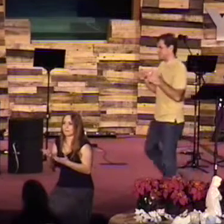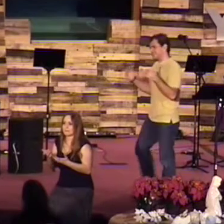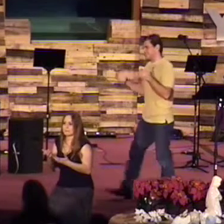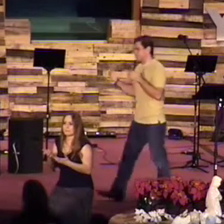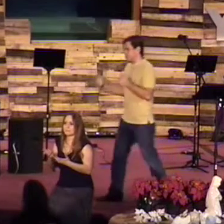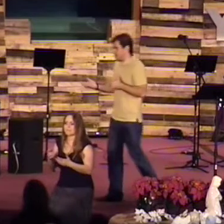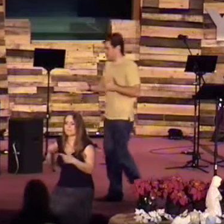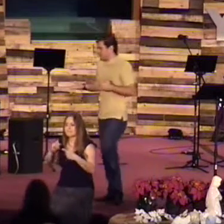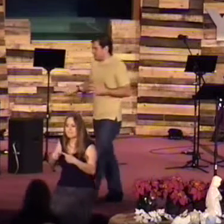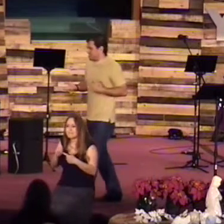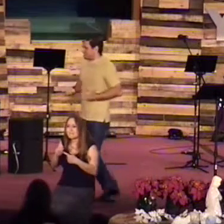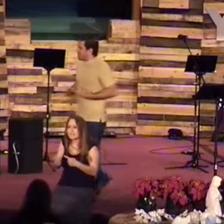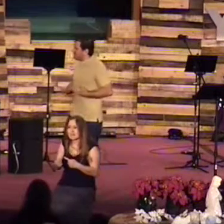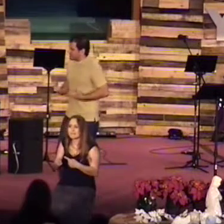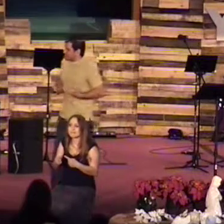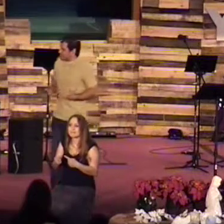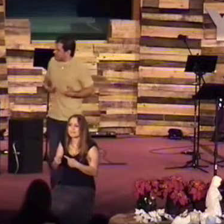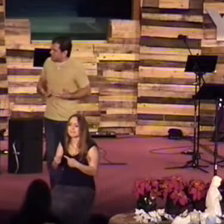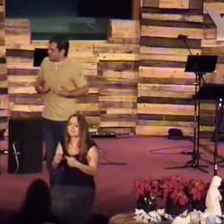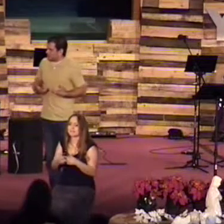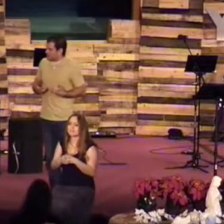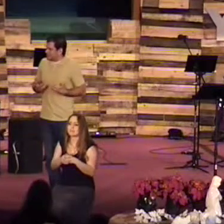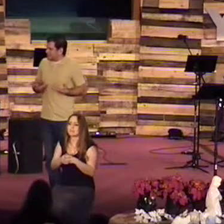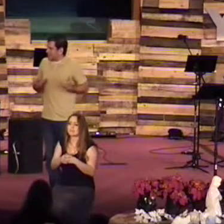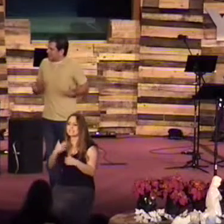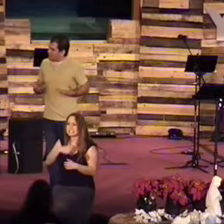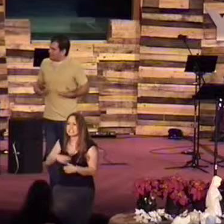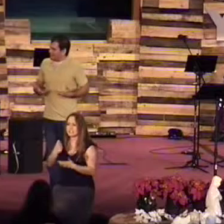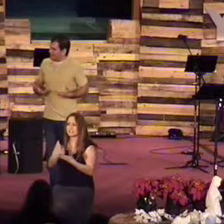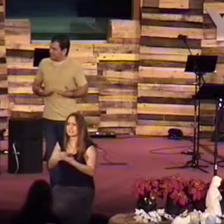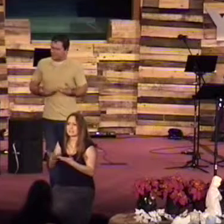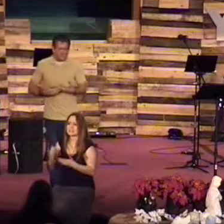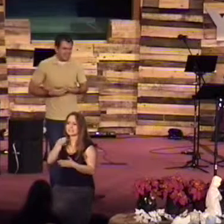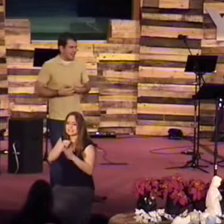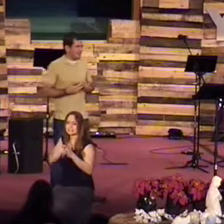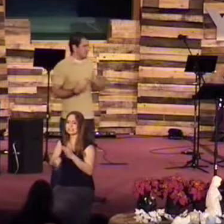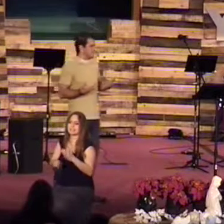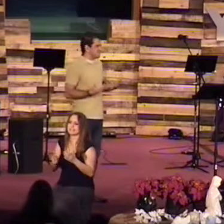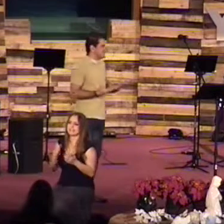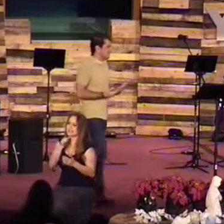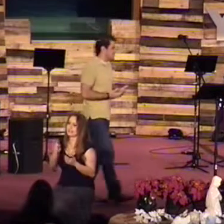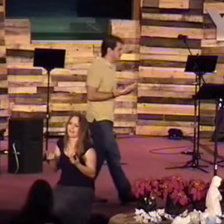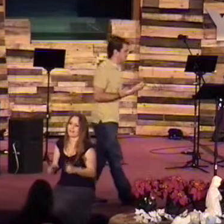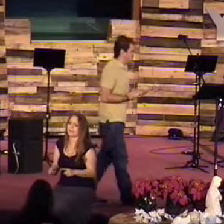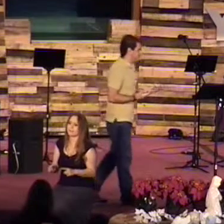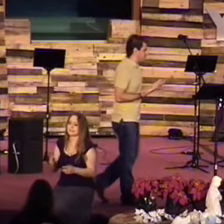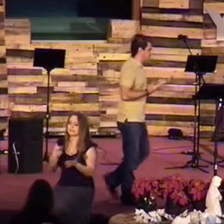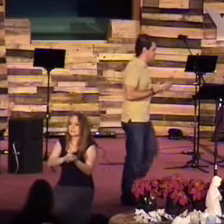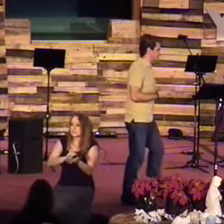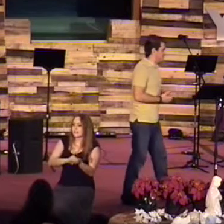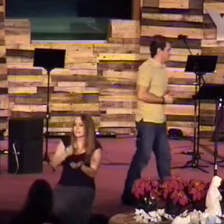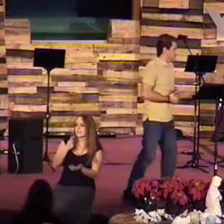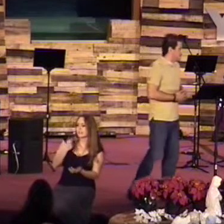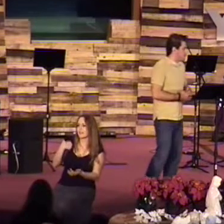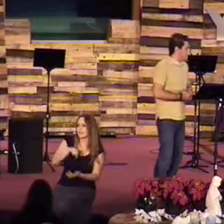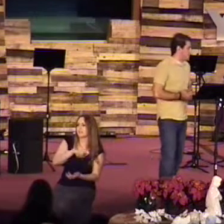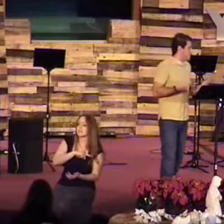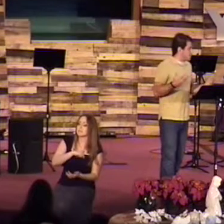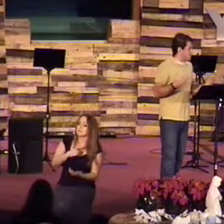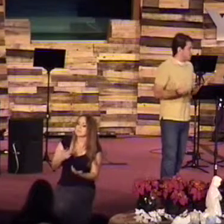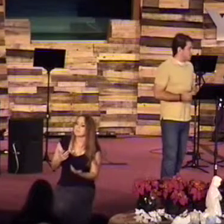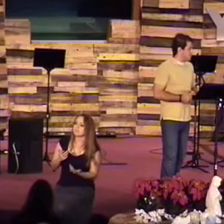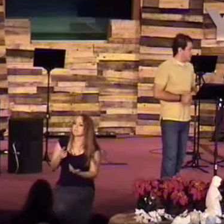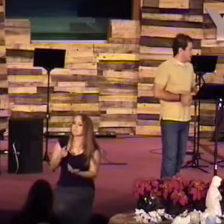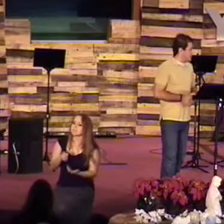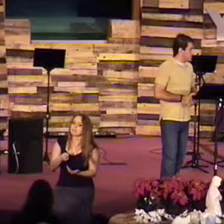time of just desiring something deeply and it just not happening, and then having doctors tell us, "Well, you know, there's, you guys